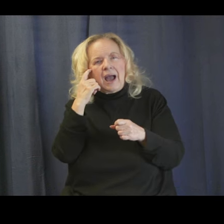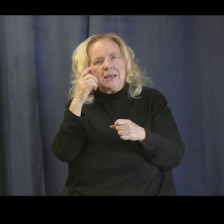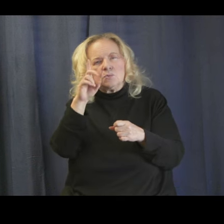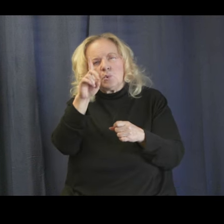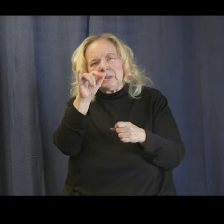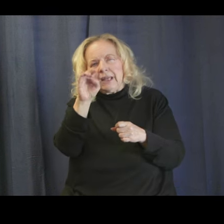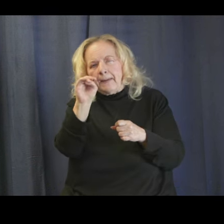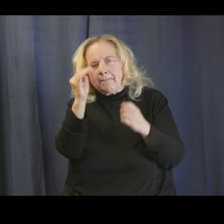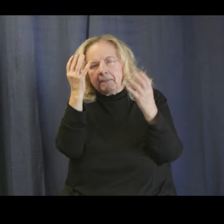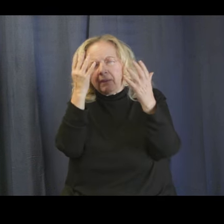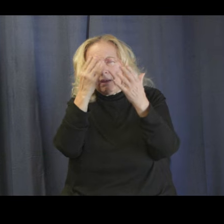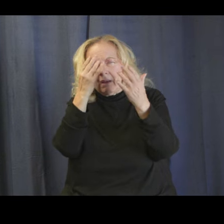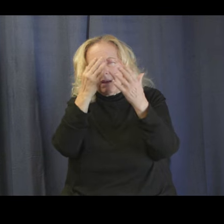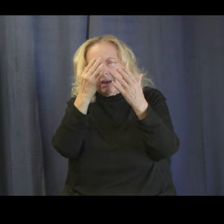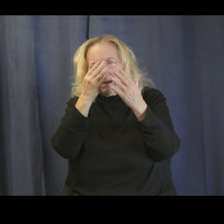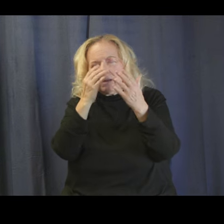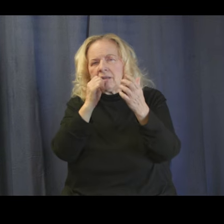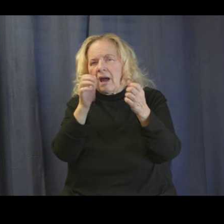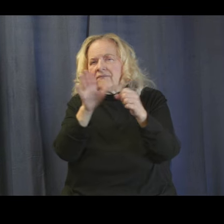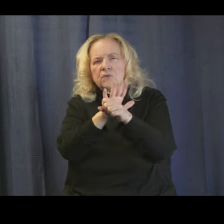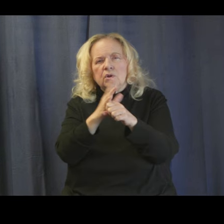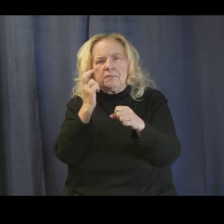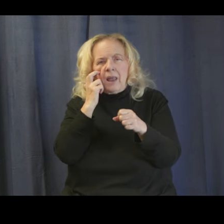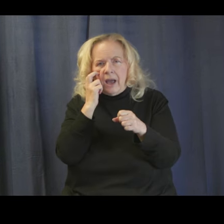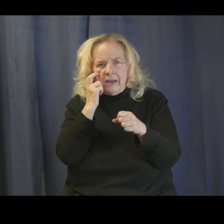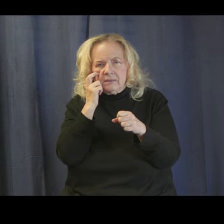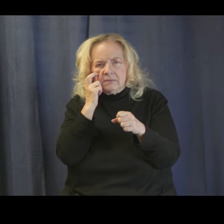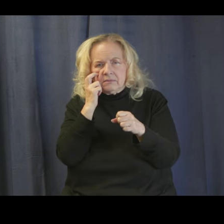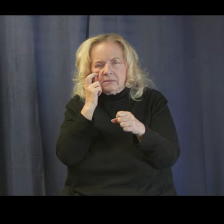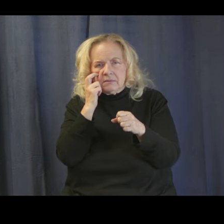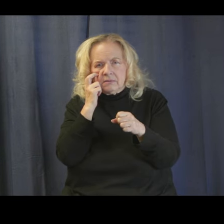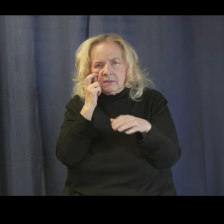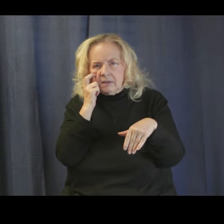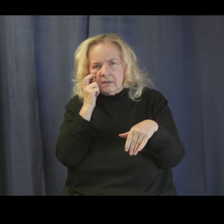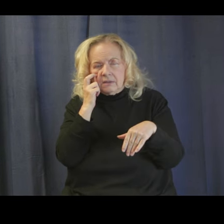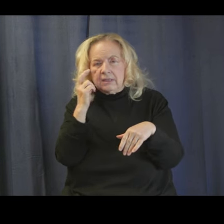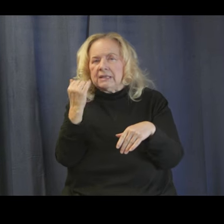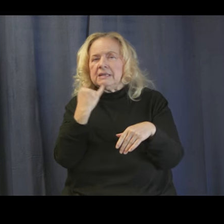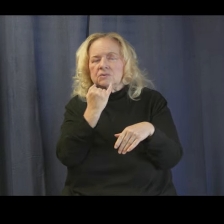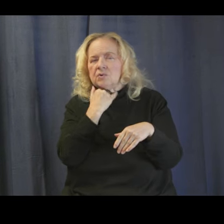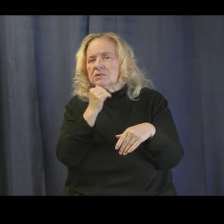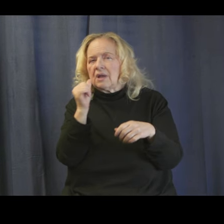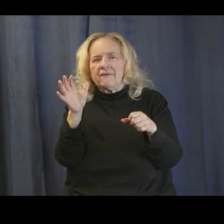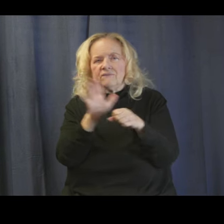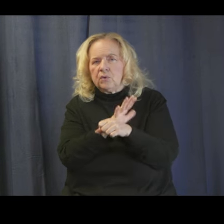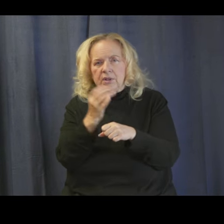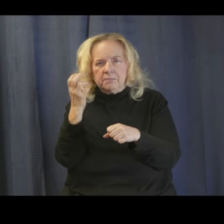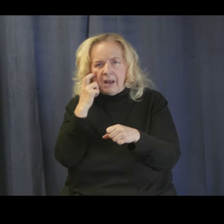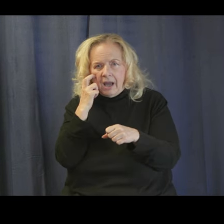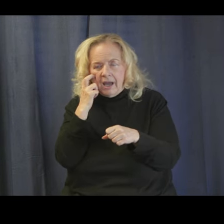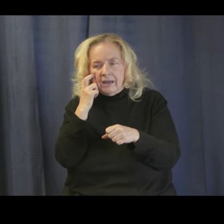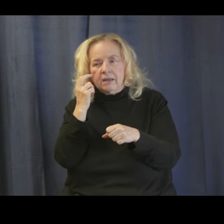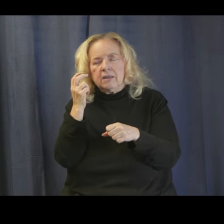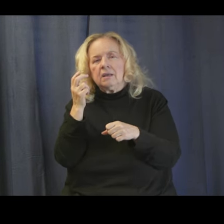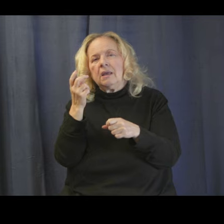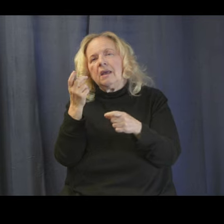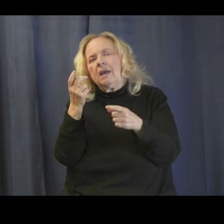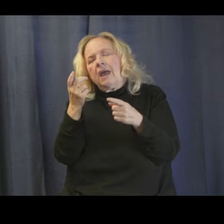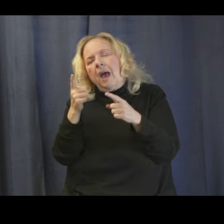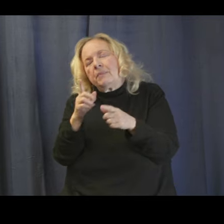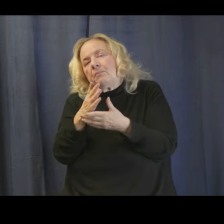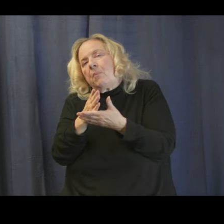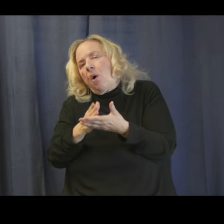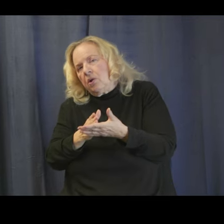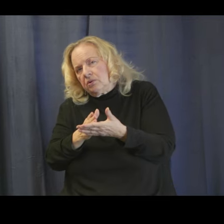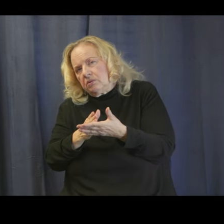eyes were dim, but he wasn't totally blind. And Israel isn't totally blind. It's only